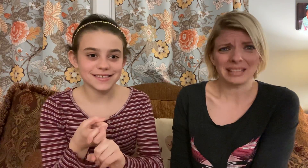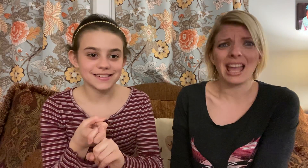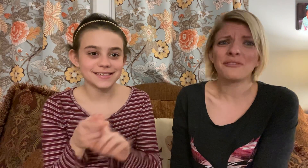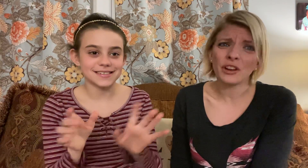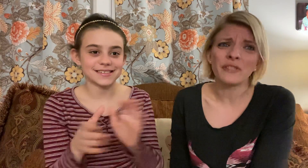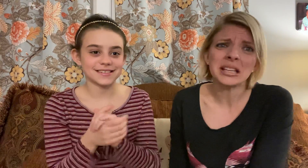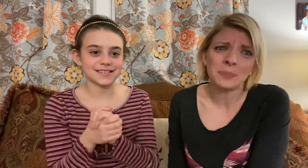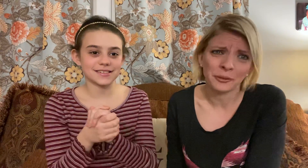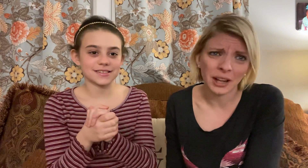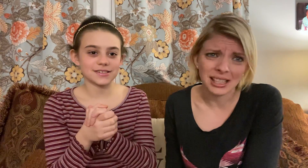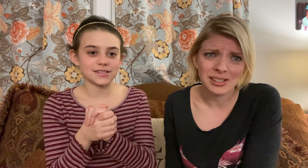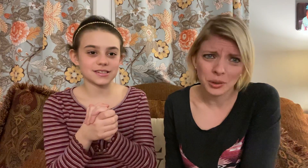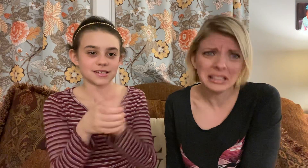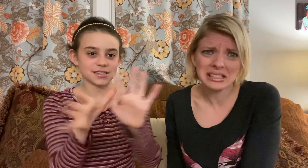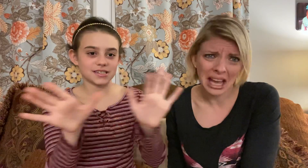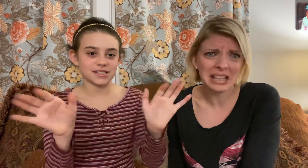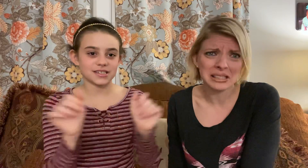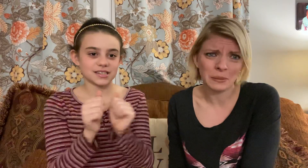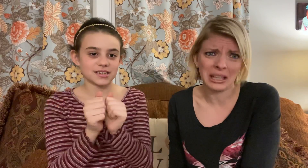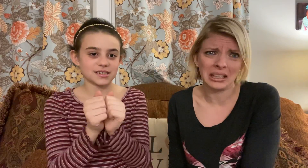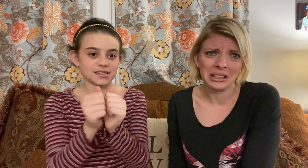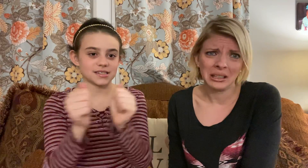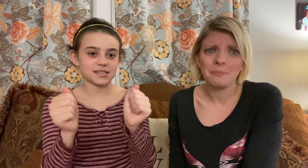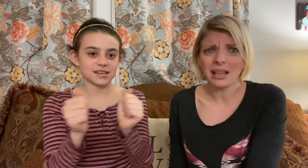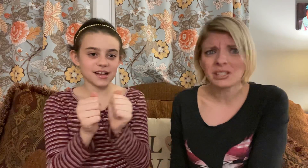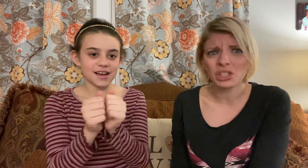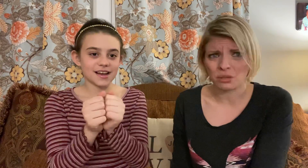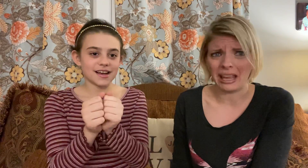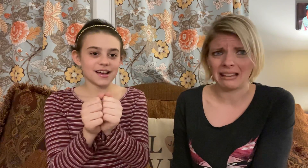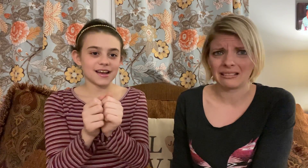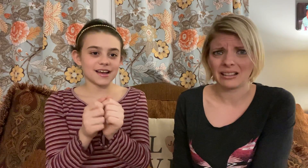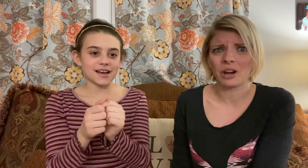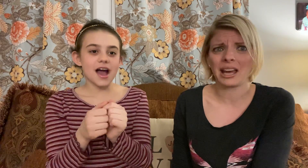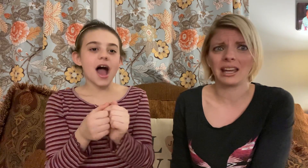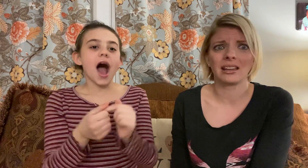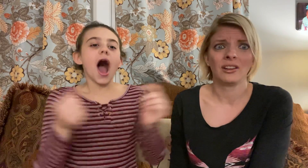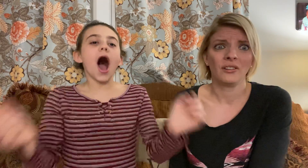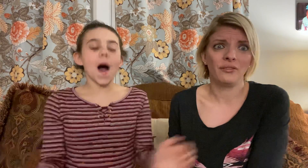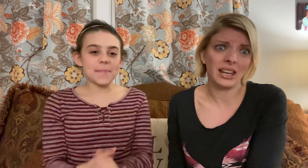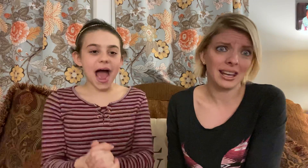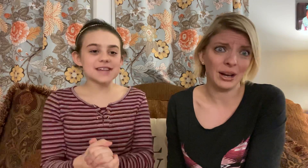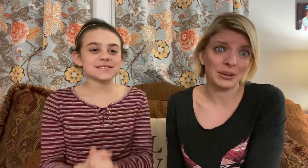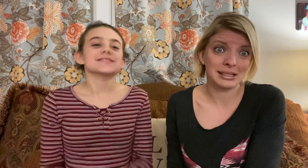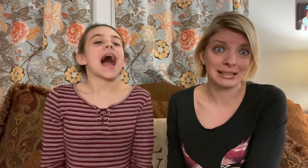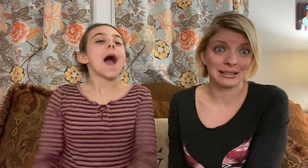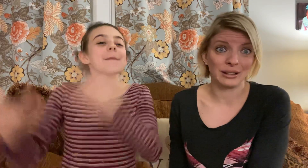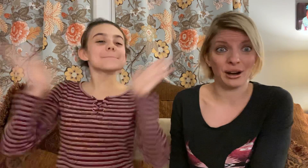if you're Facebook friends, you can text me, message me, okay? Videos